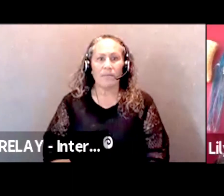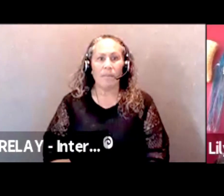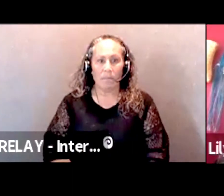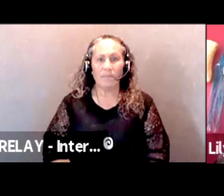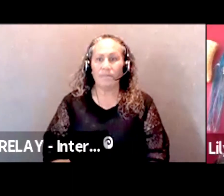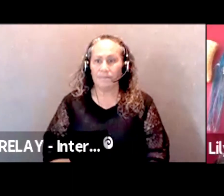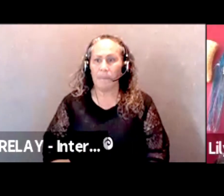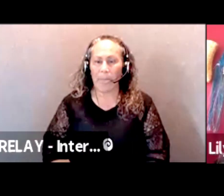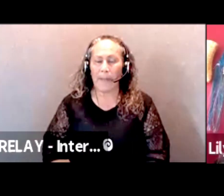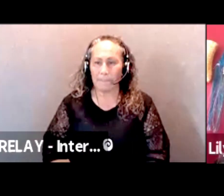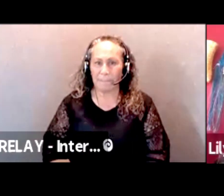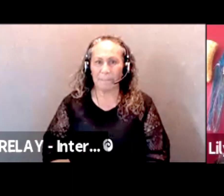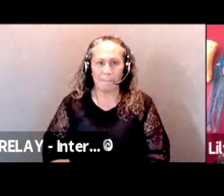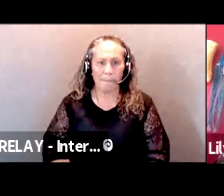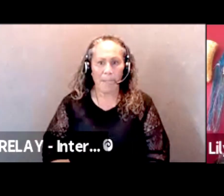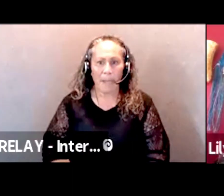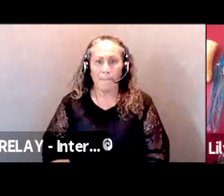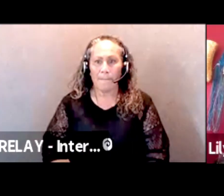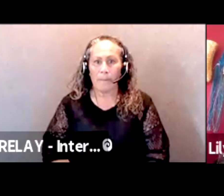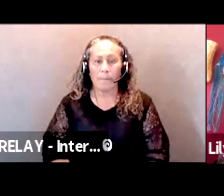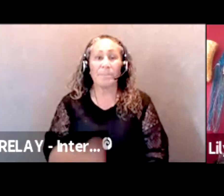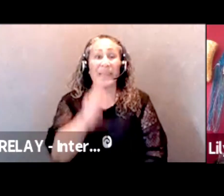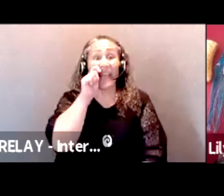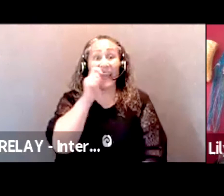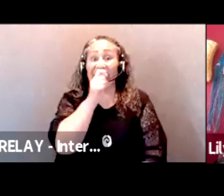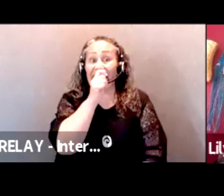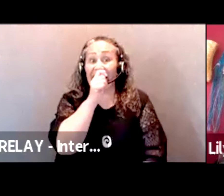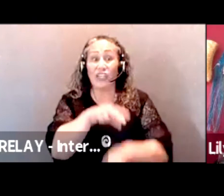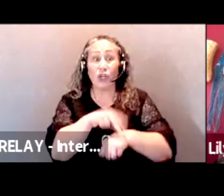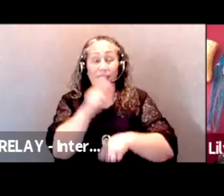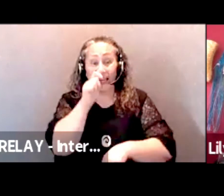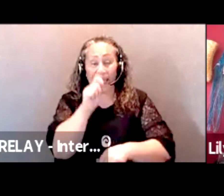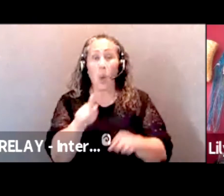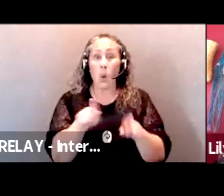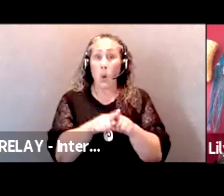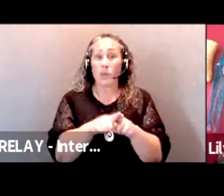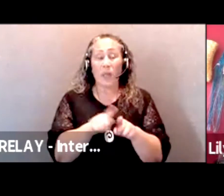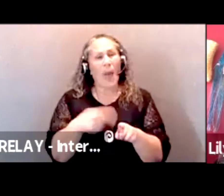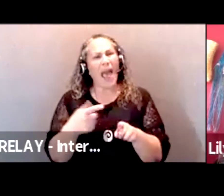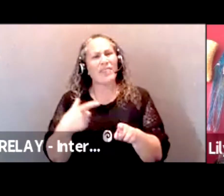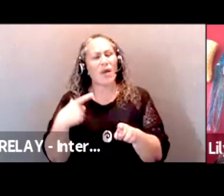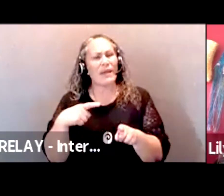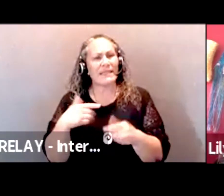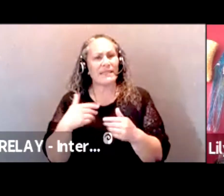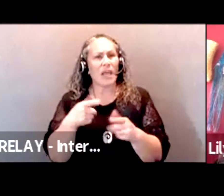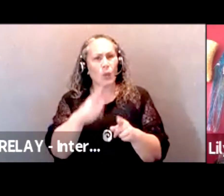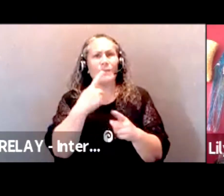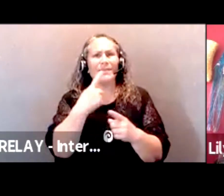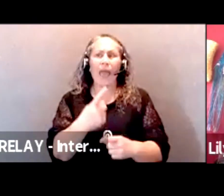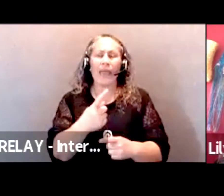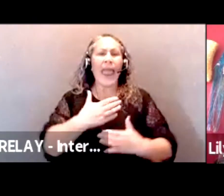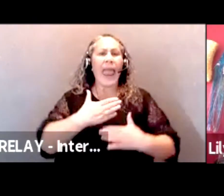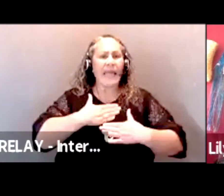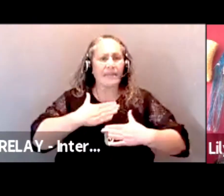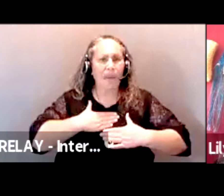Right. Yeah. And also in terms of other health reasons, so you said things like asthma, but maybe things